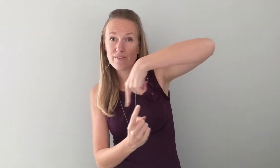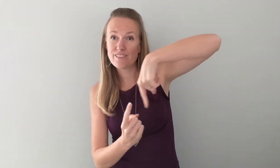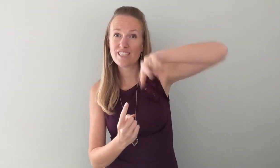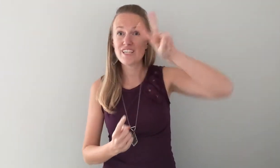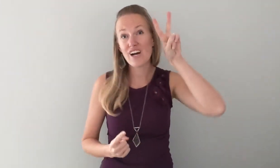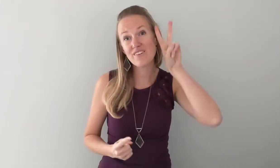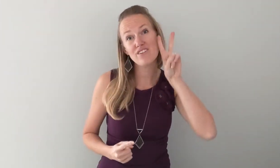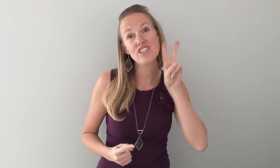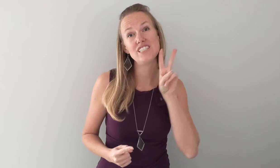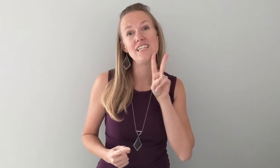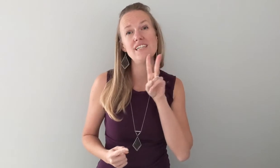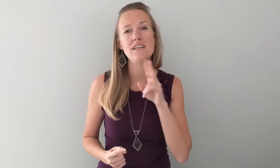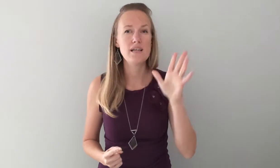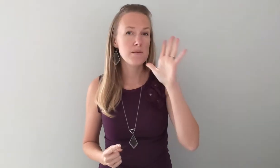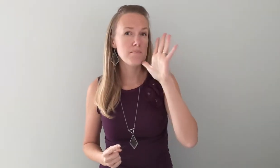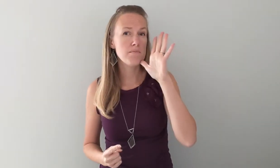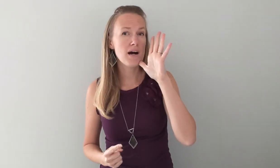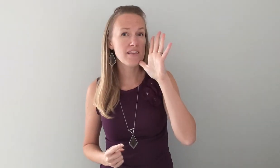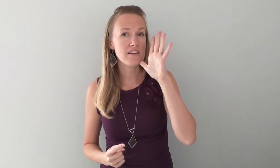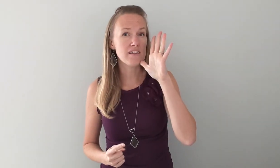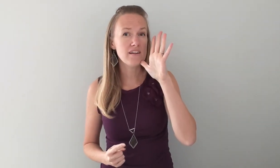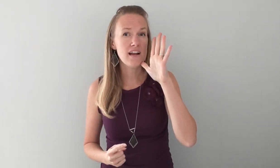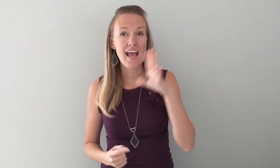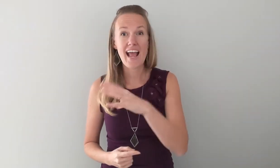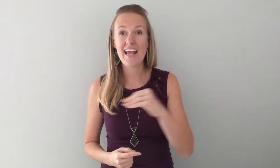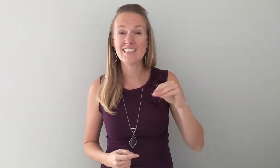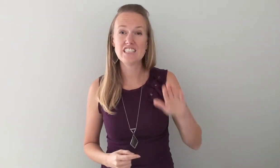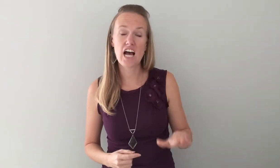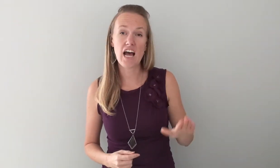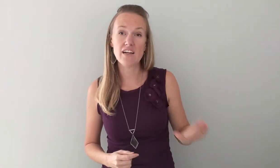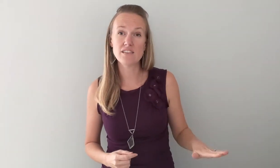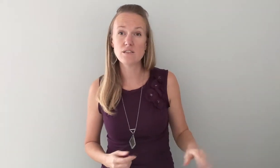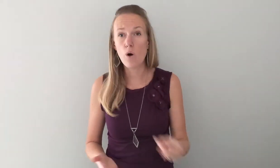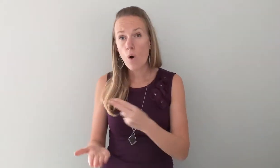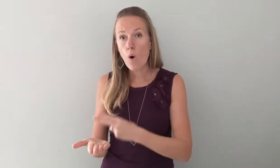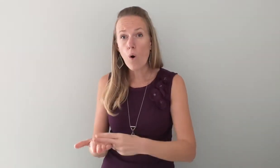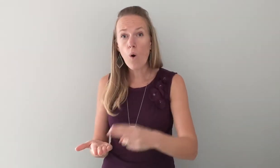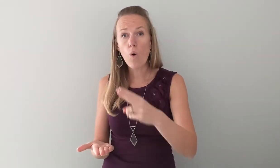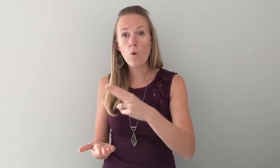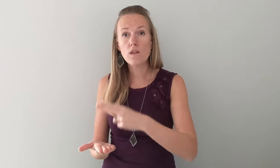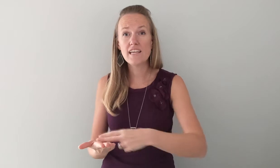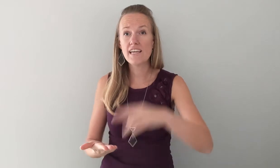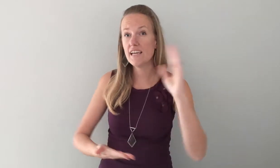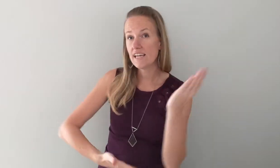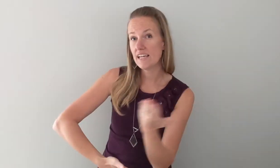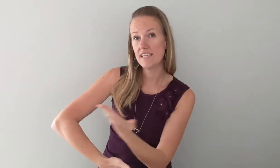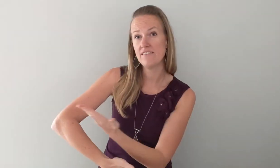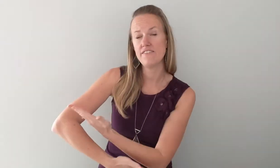Round yon virgin, mother and child, holy